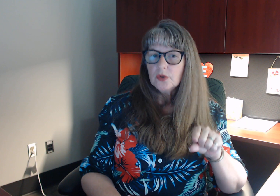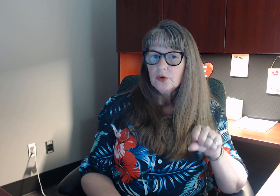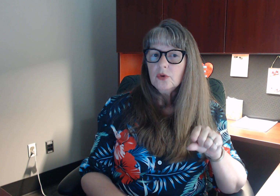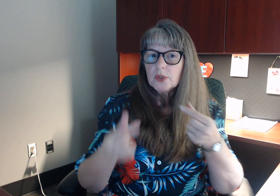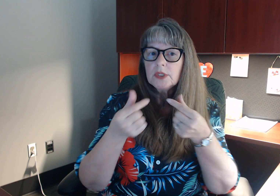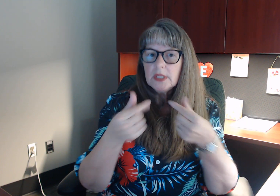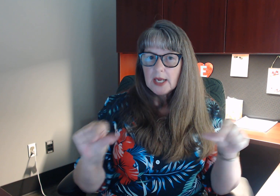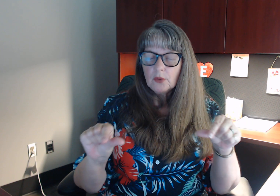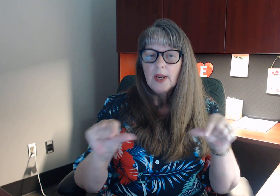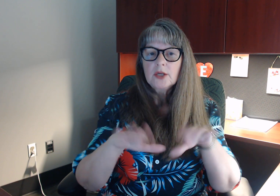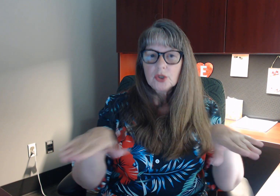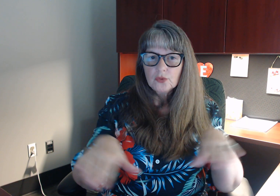will see that, grandchildren.